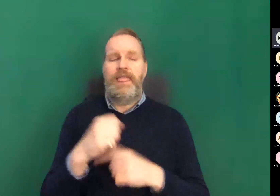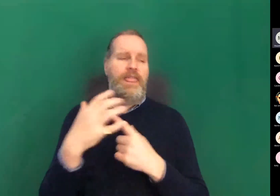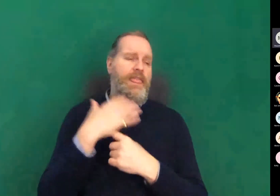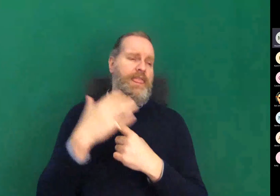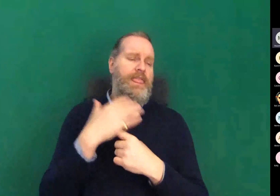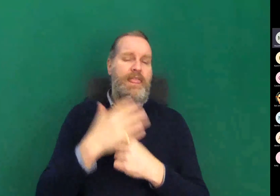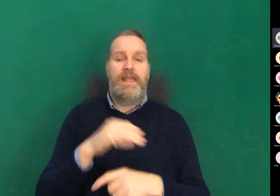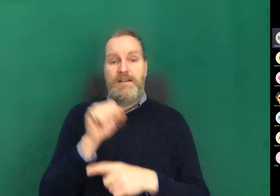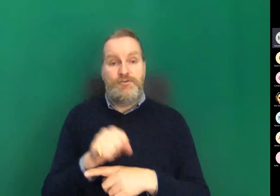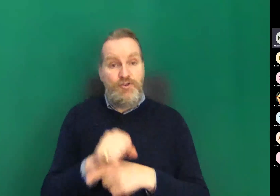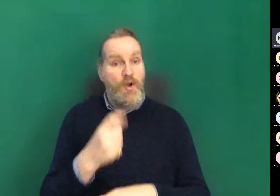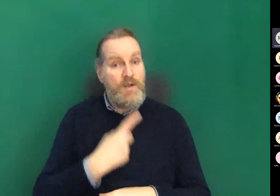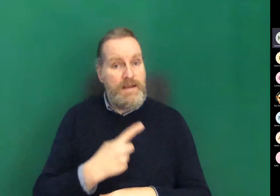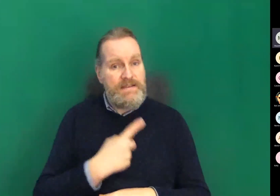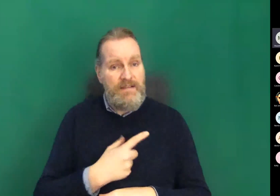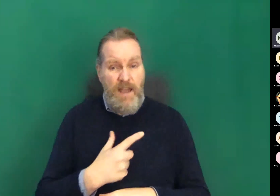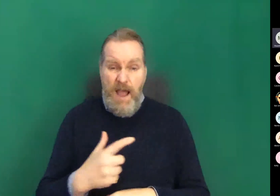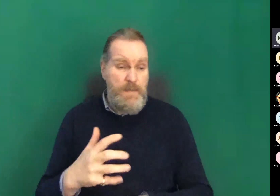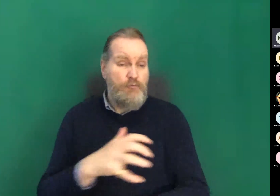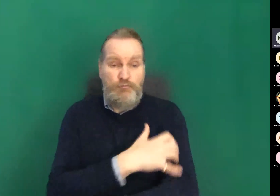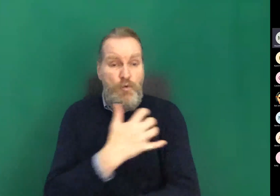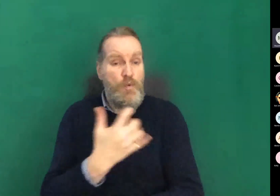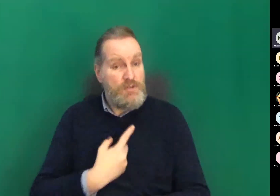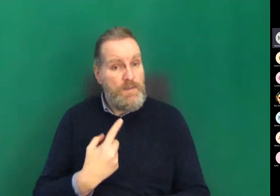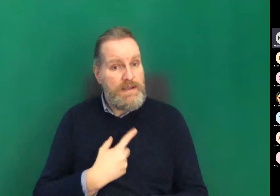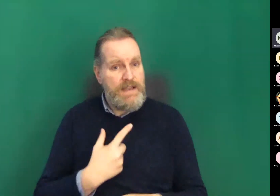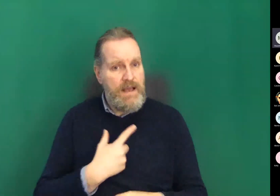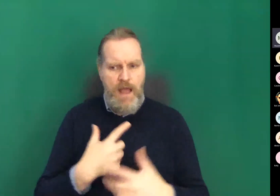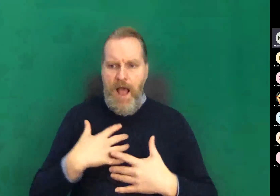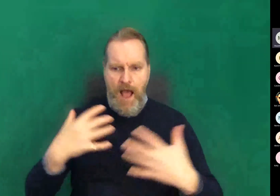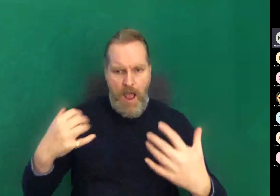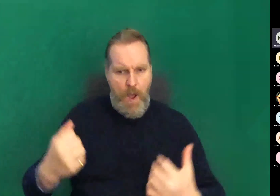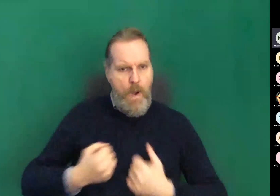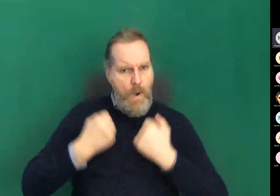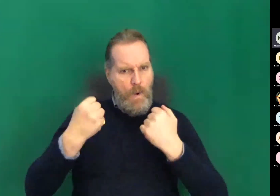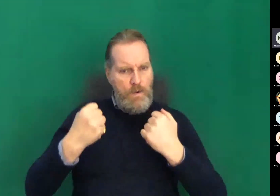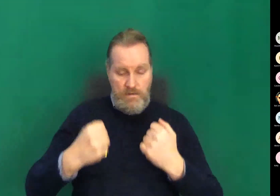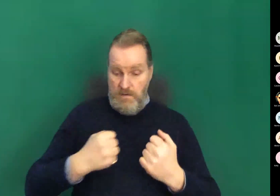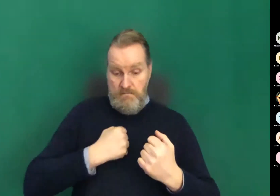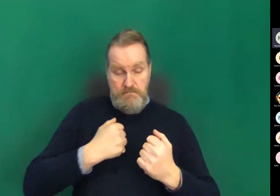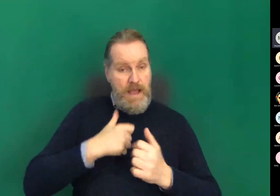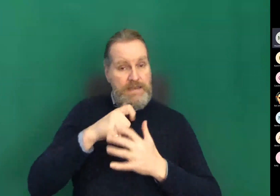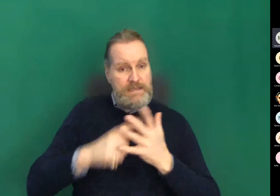self-deprecation, and insulting myself. It's how I own my disability instead of it owning me.